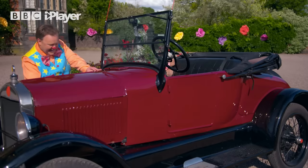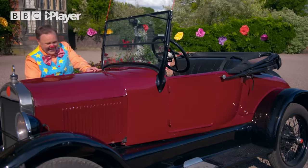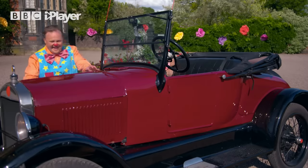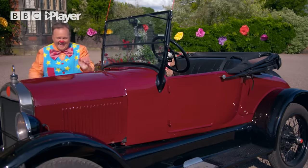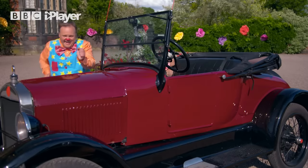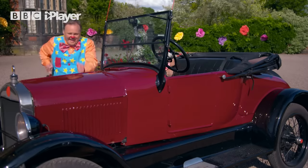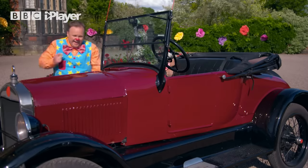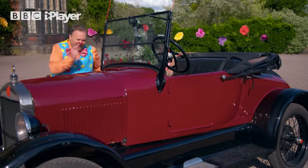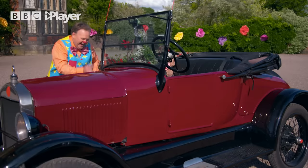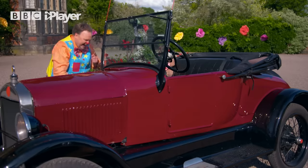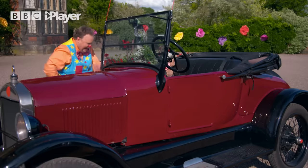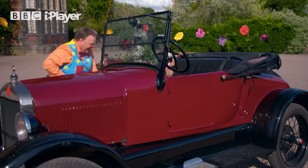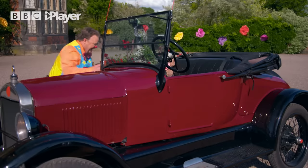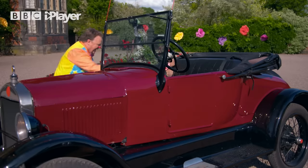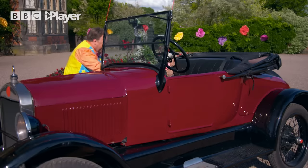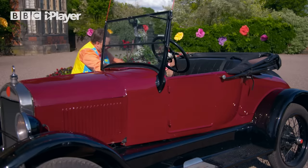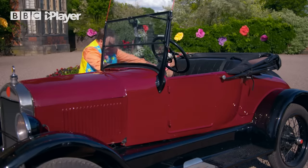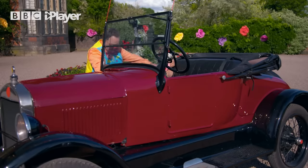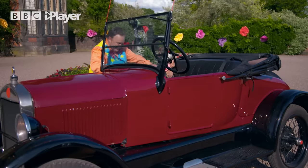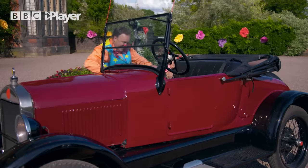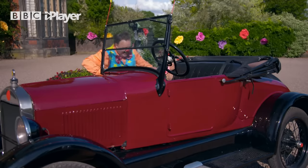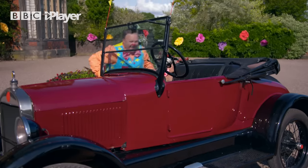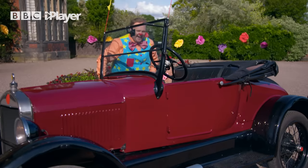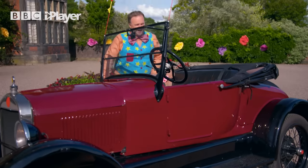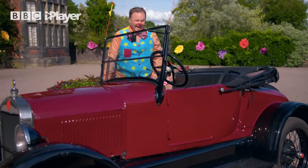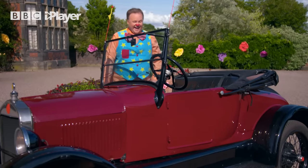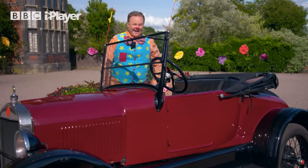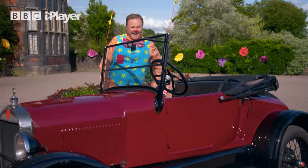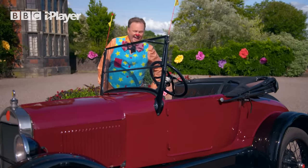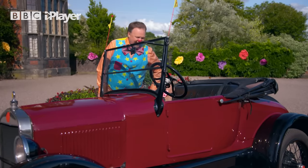Hooray! You fixed the music, Mr. Tumble.